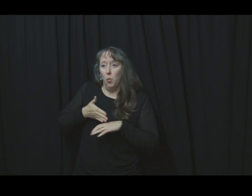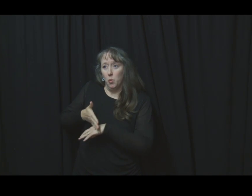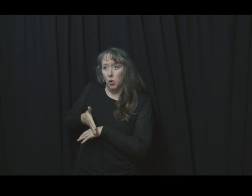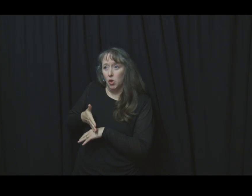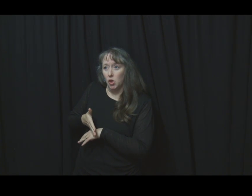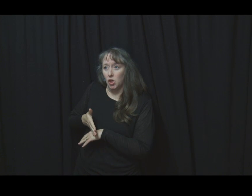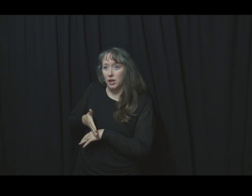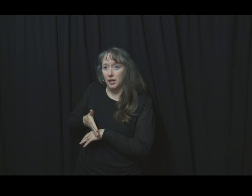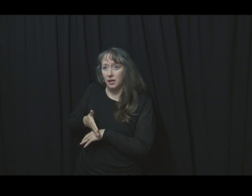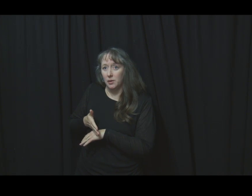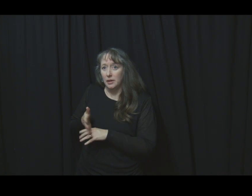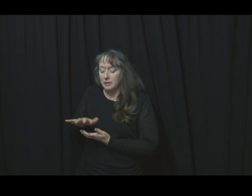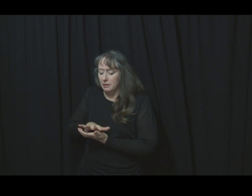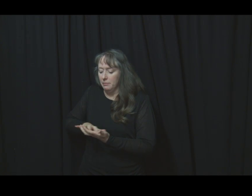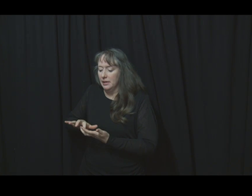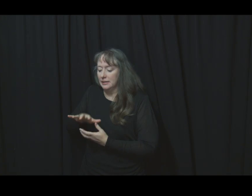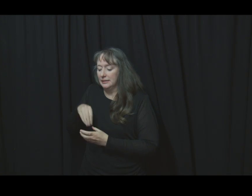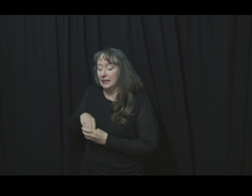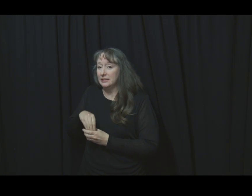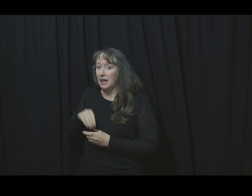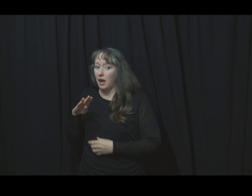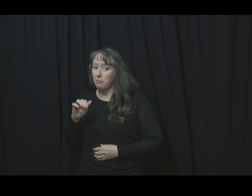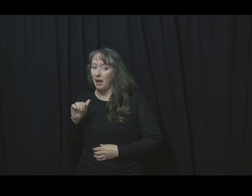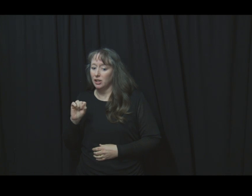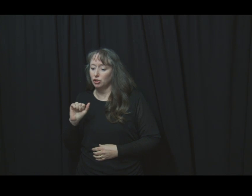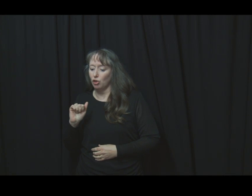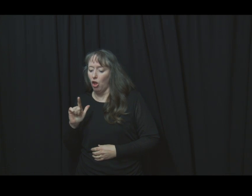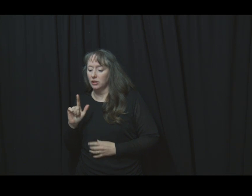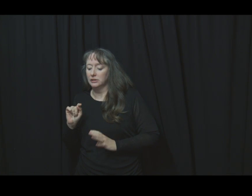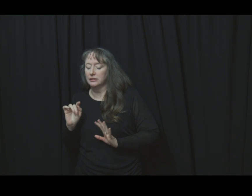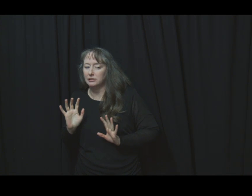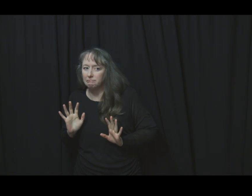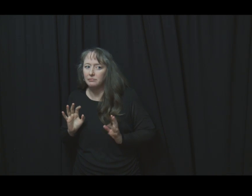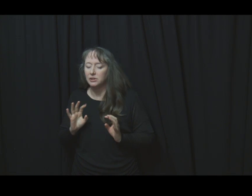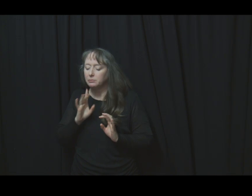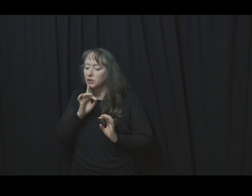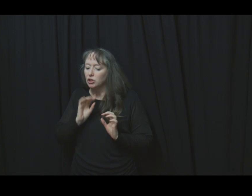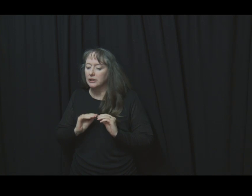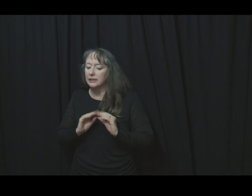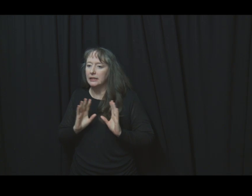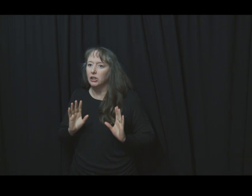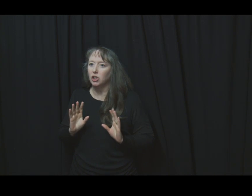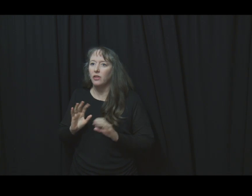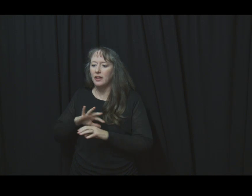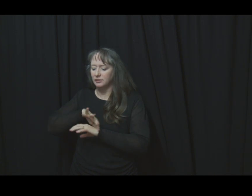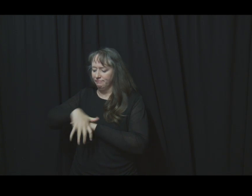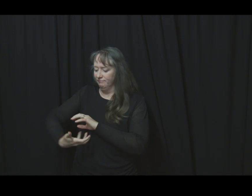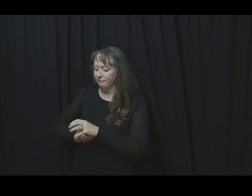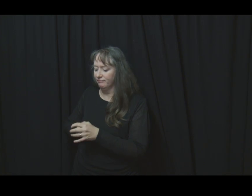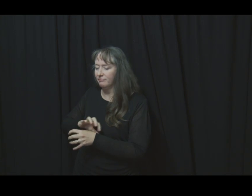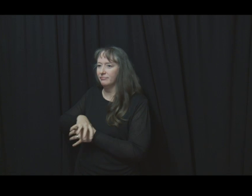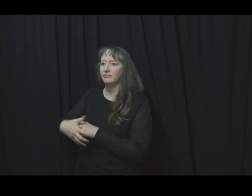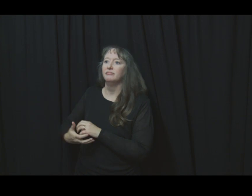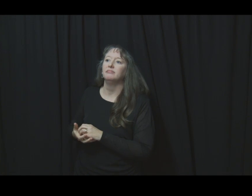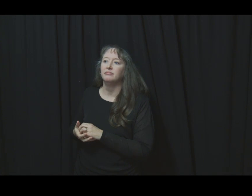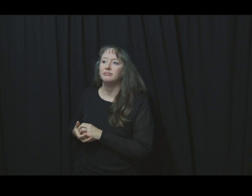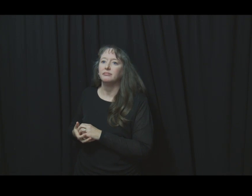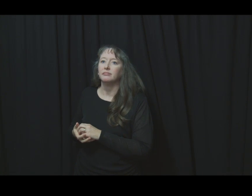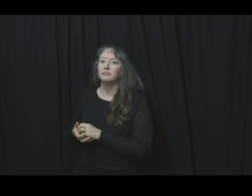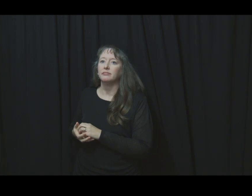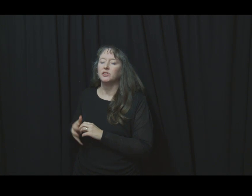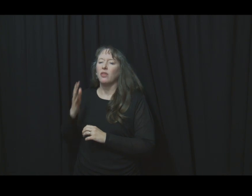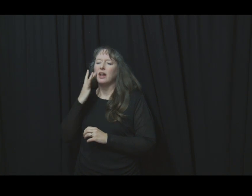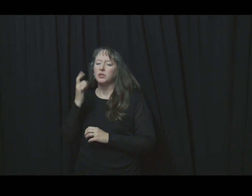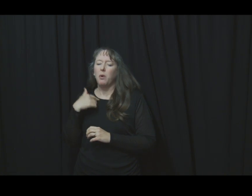was inside the basalt. So it was encased in the basalt, and that's why I was making